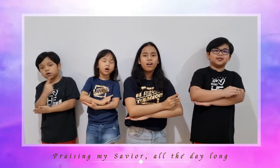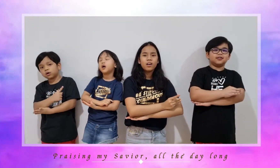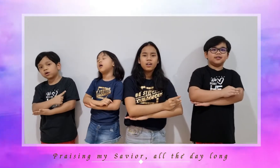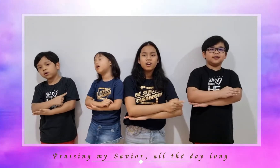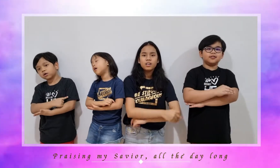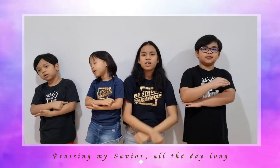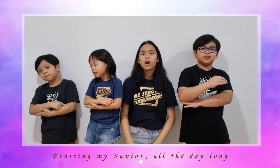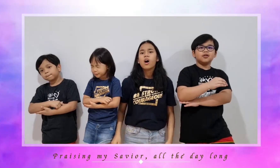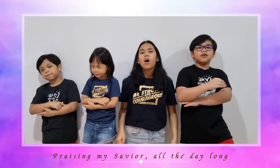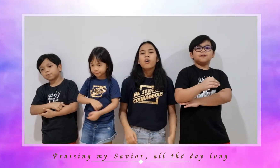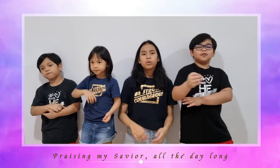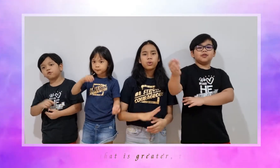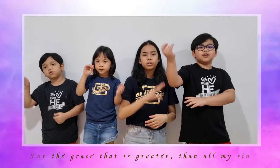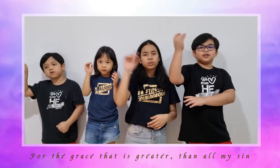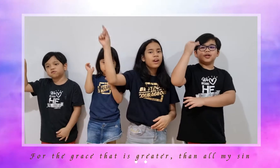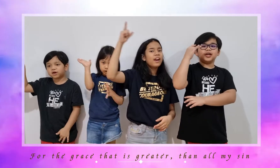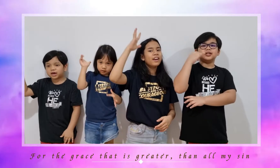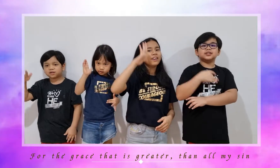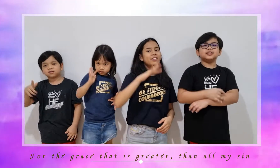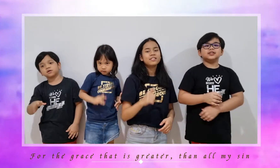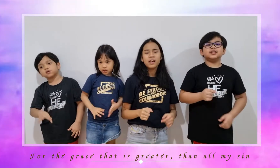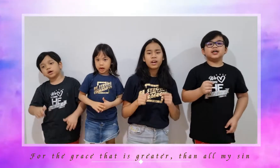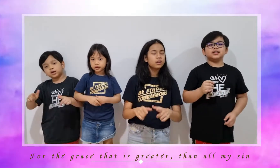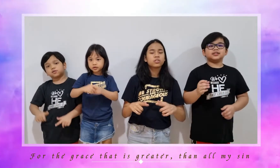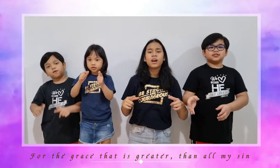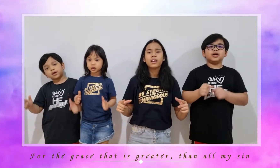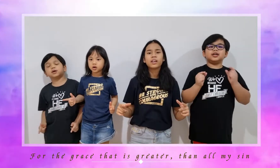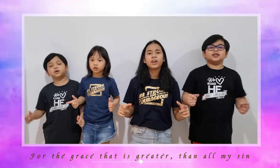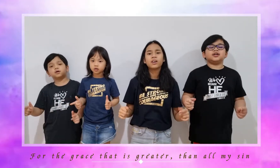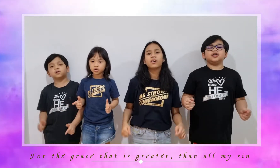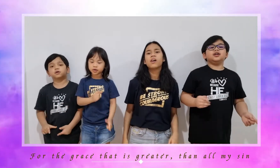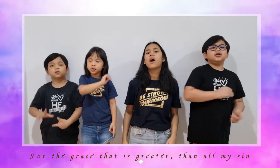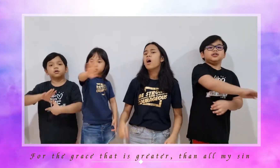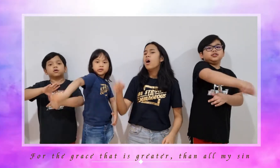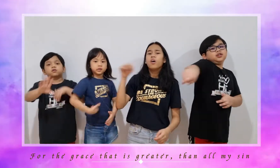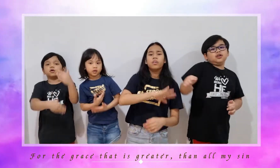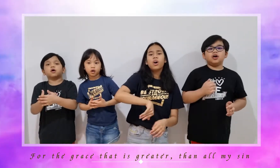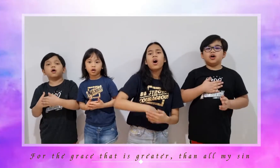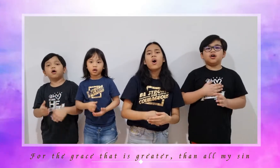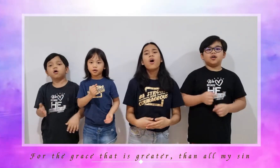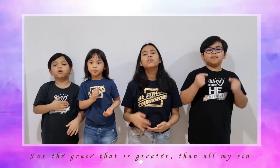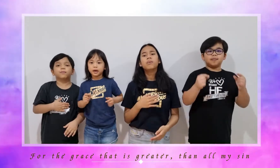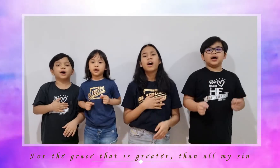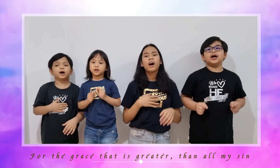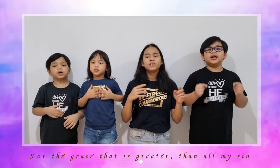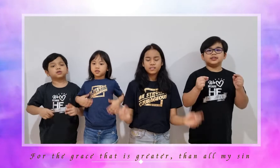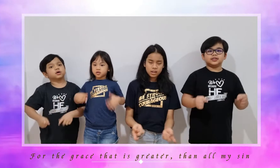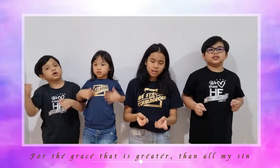For the grace that is greater Than all my